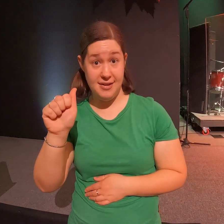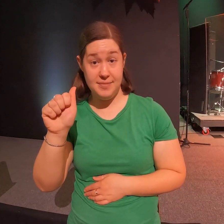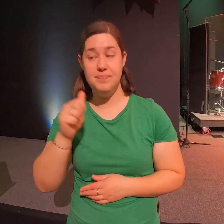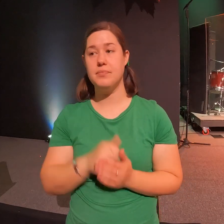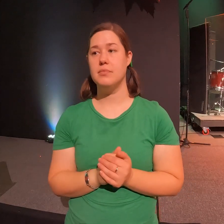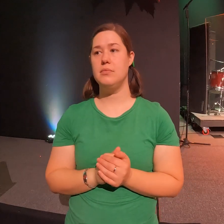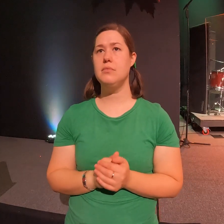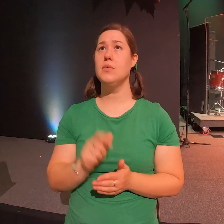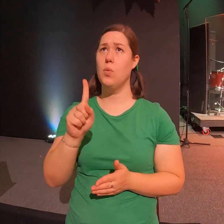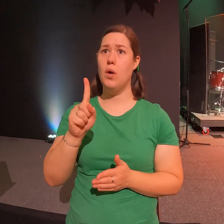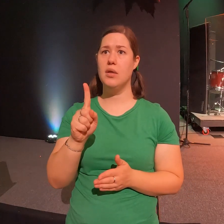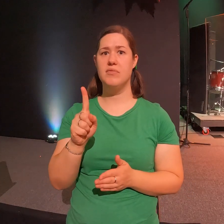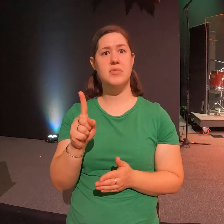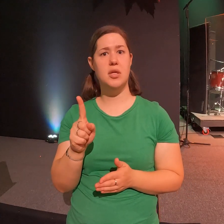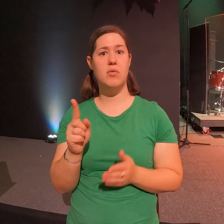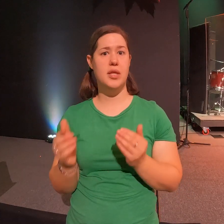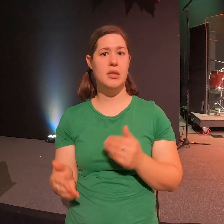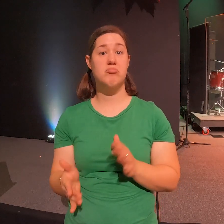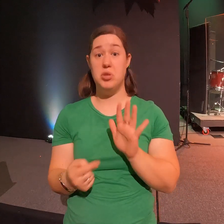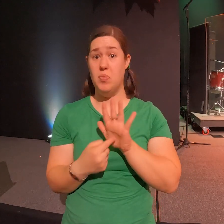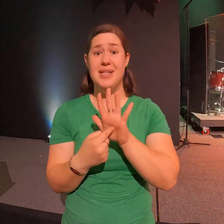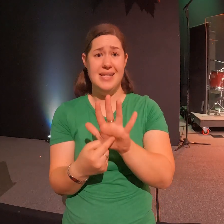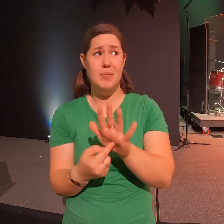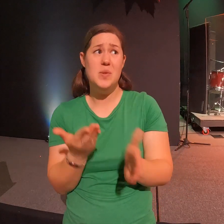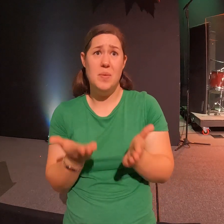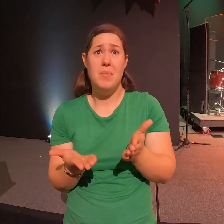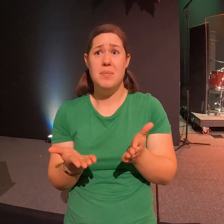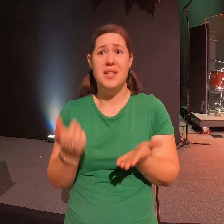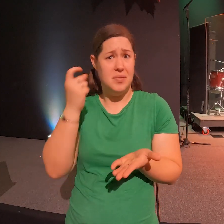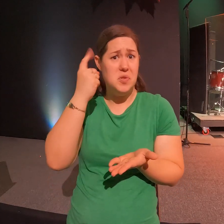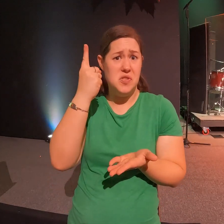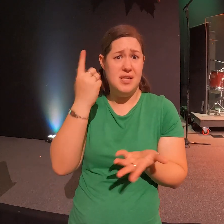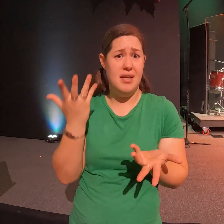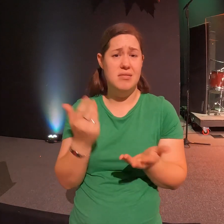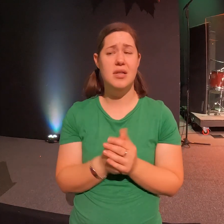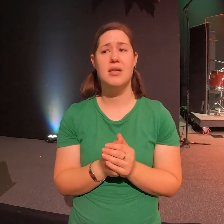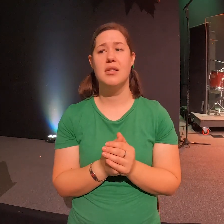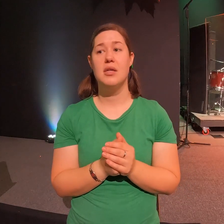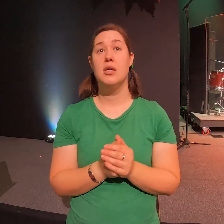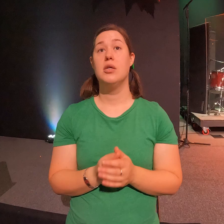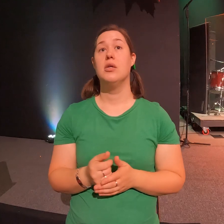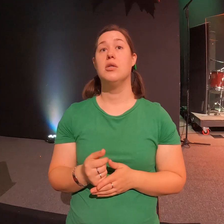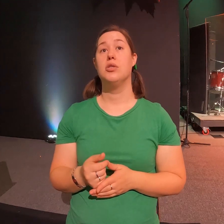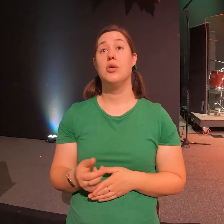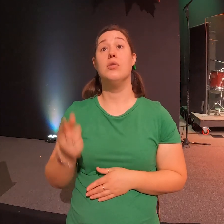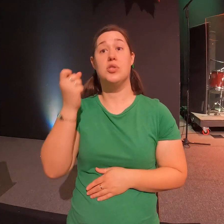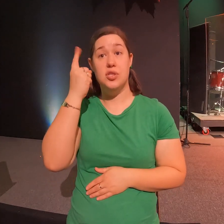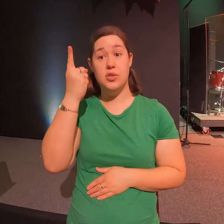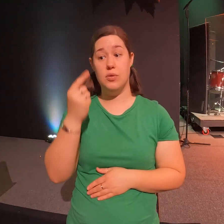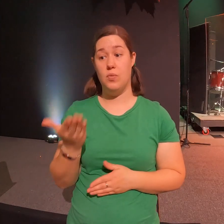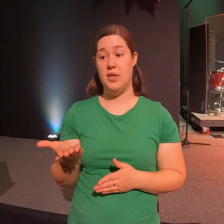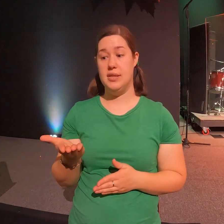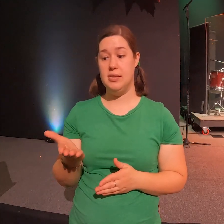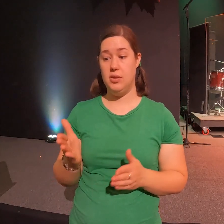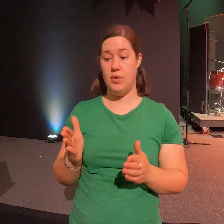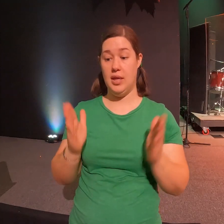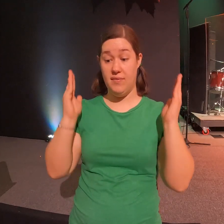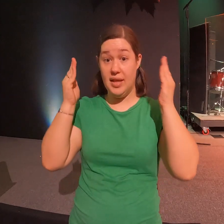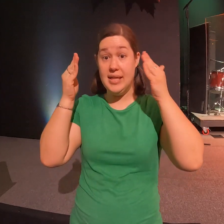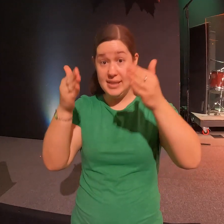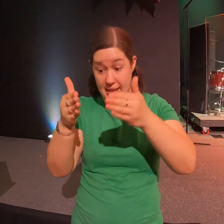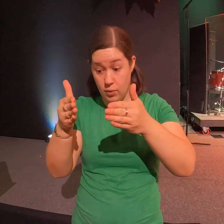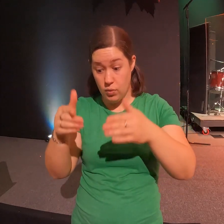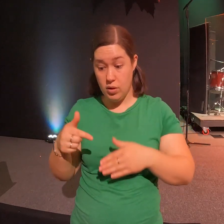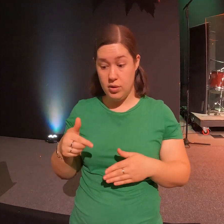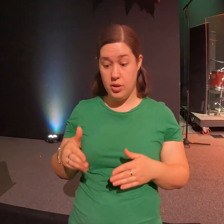actually probably identify with in some respects. She understood what this downward mobility meant, this downward